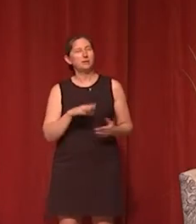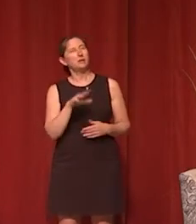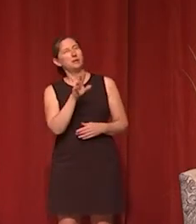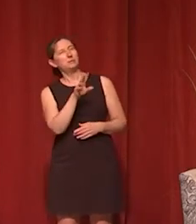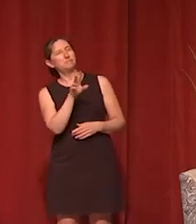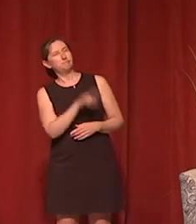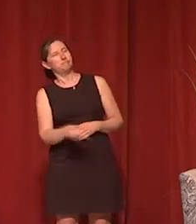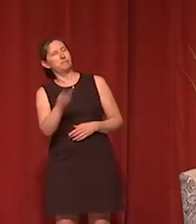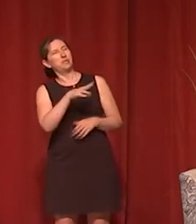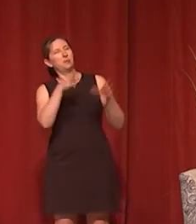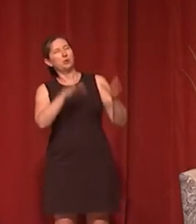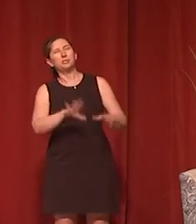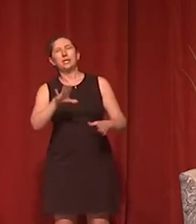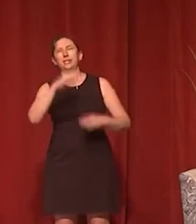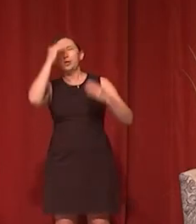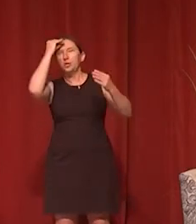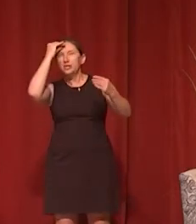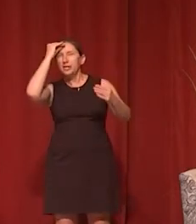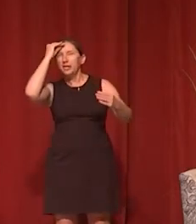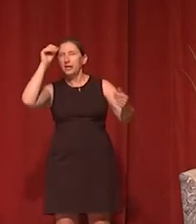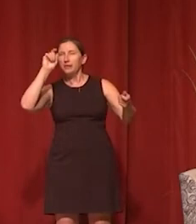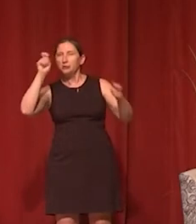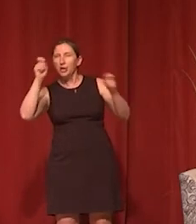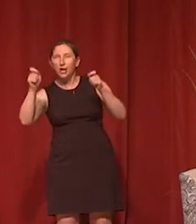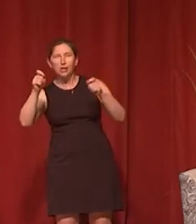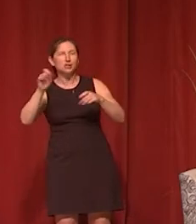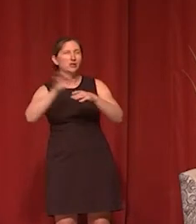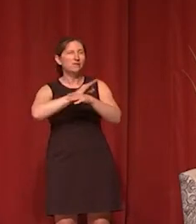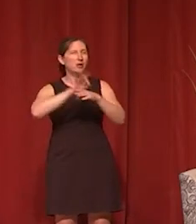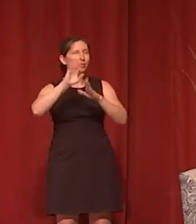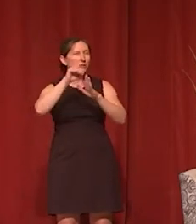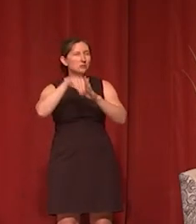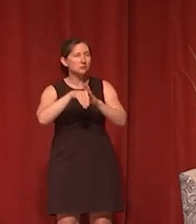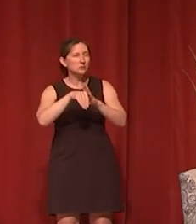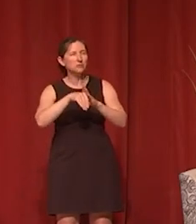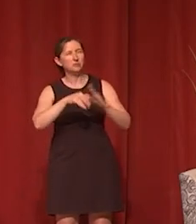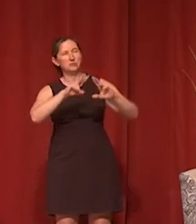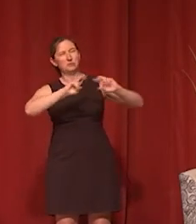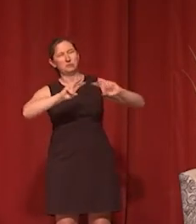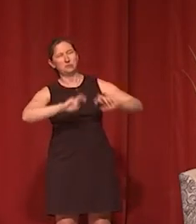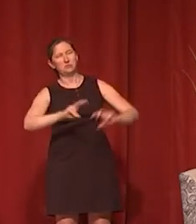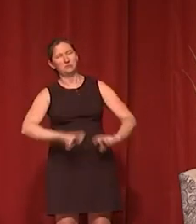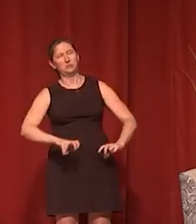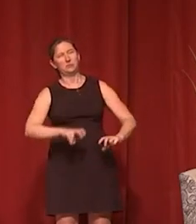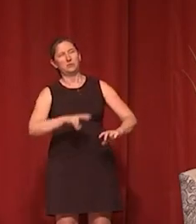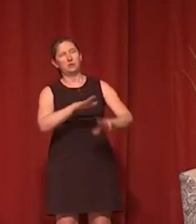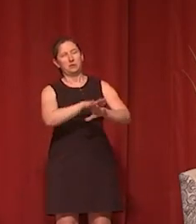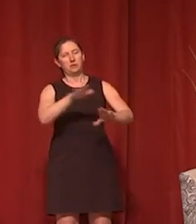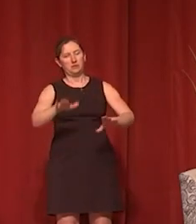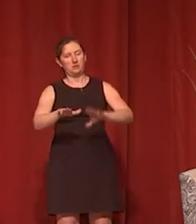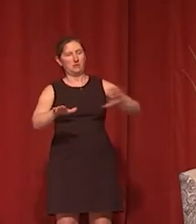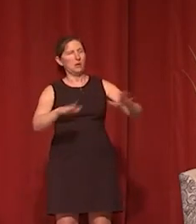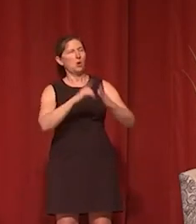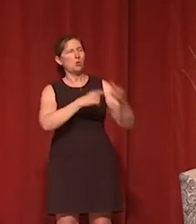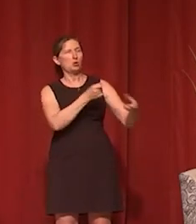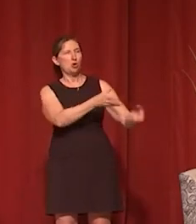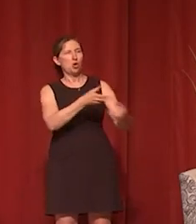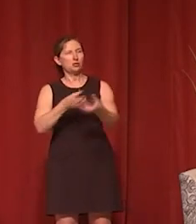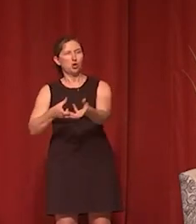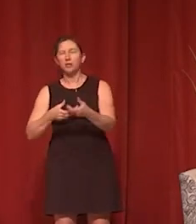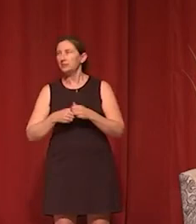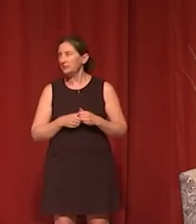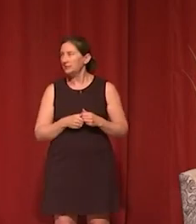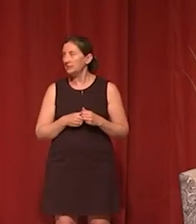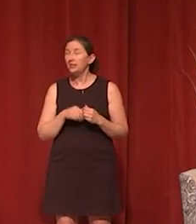cognitive symptoms and treating those. But the clinical trials are trying to include more people with different conditions, but